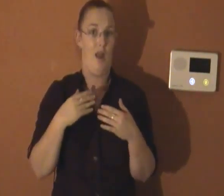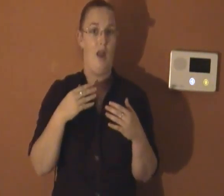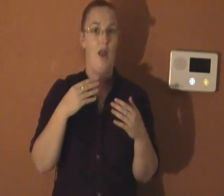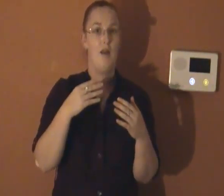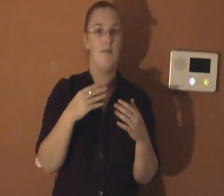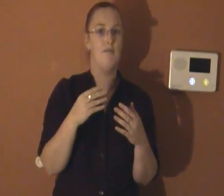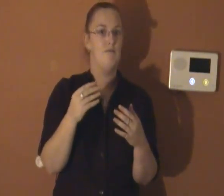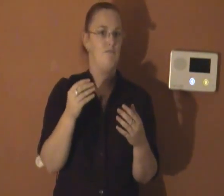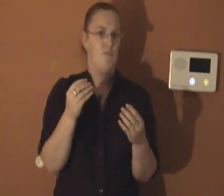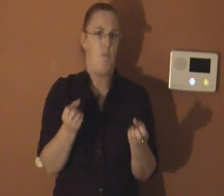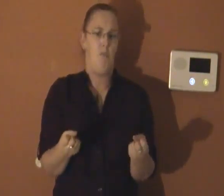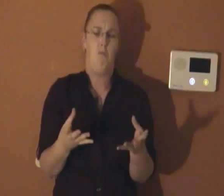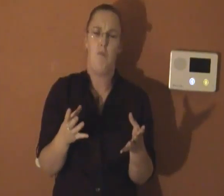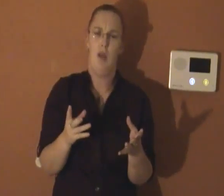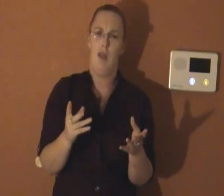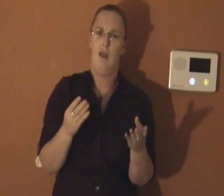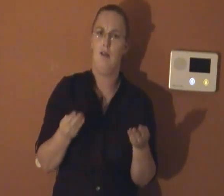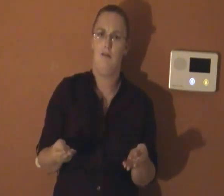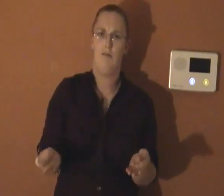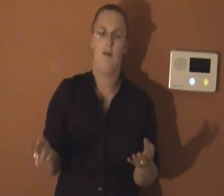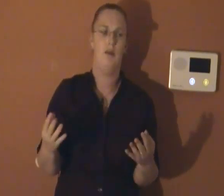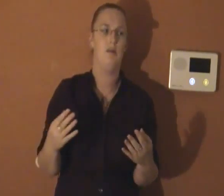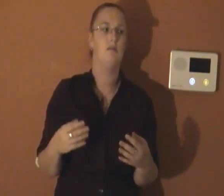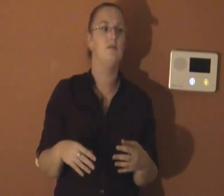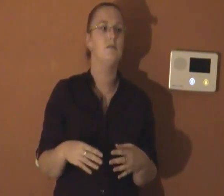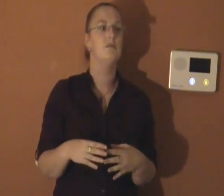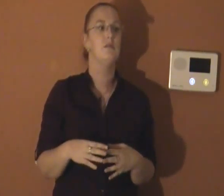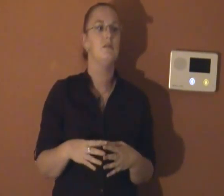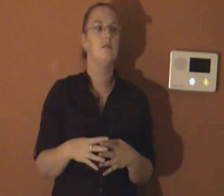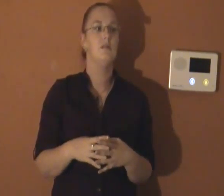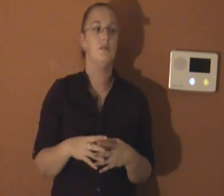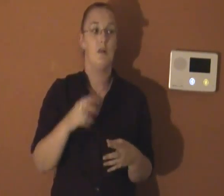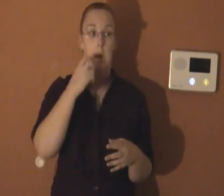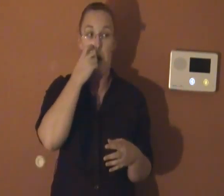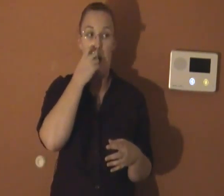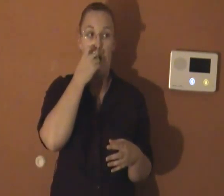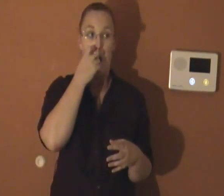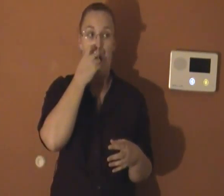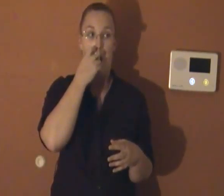also made into a table, a very rare piece of furniture.